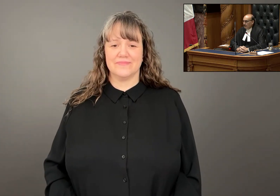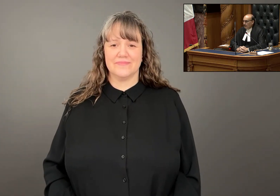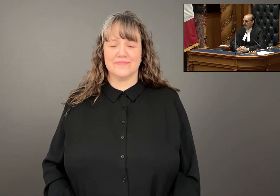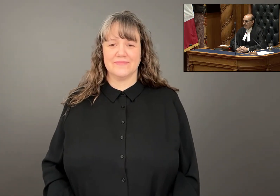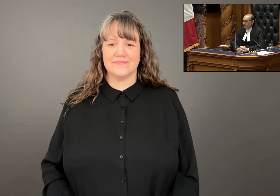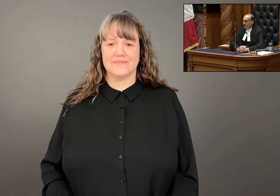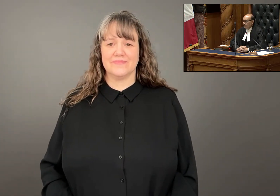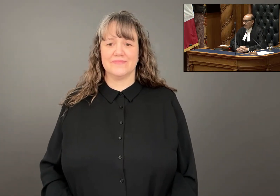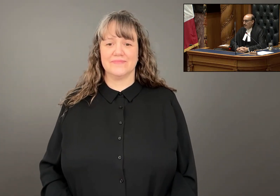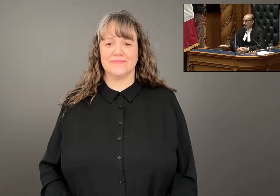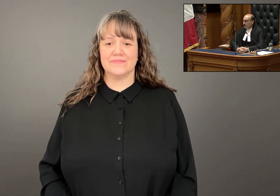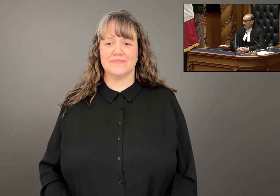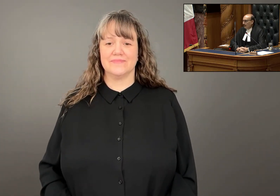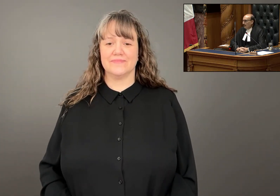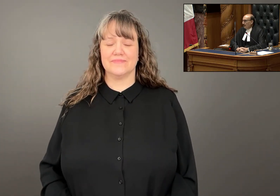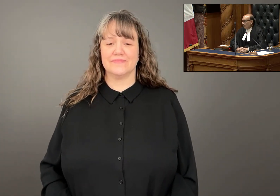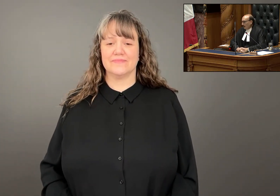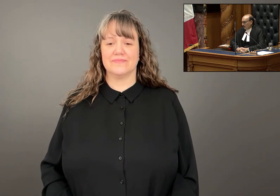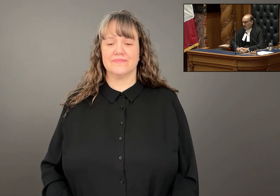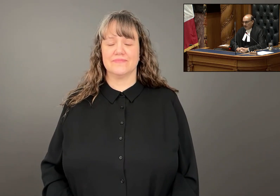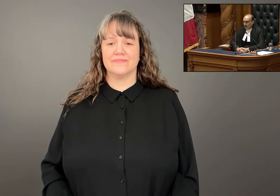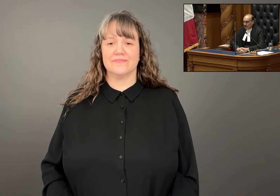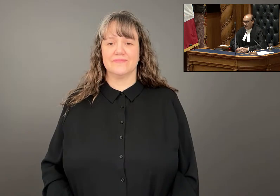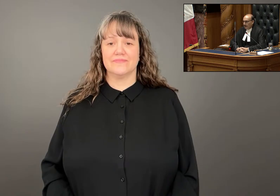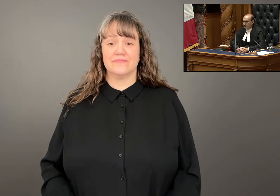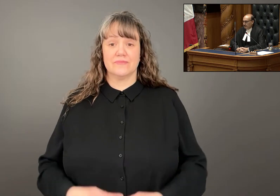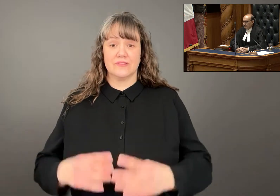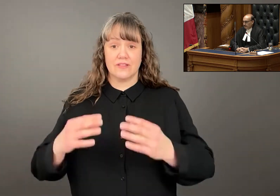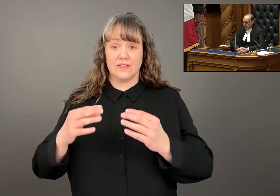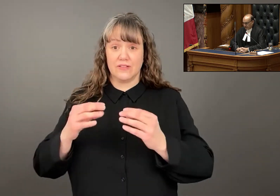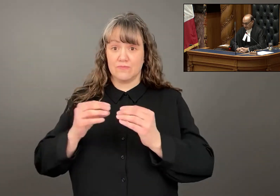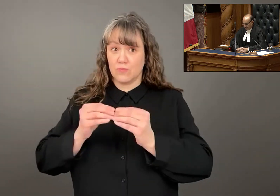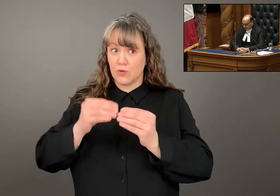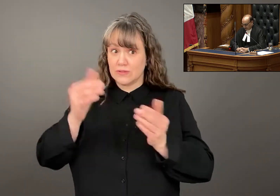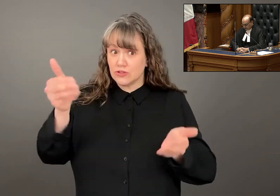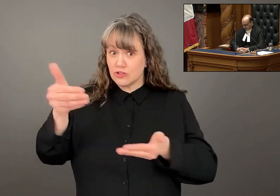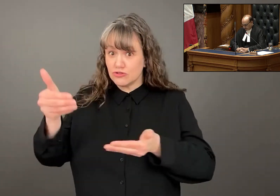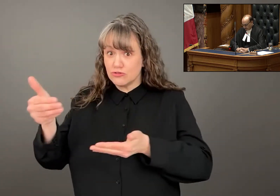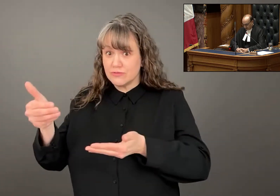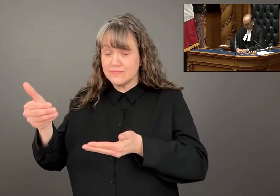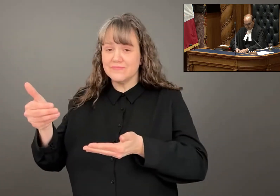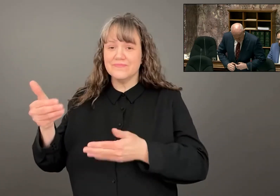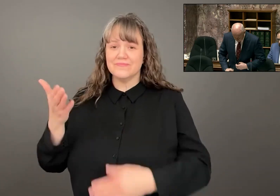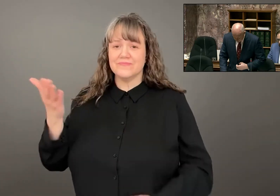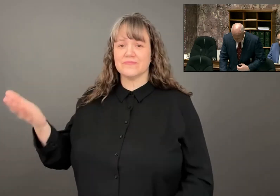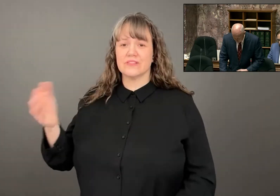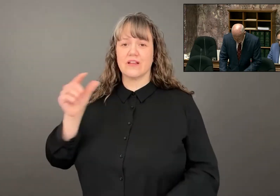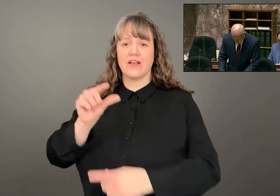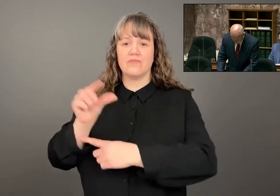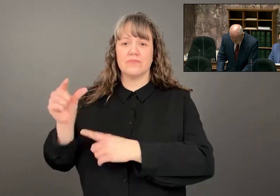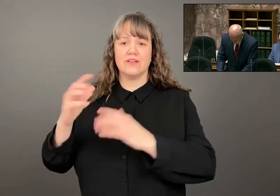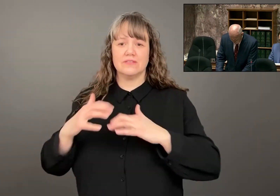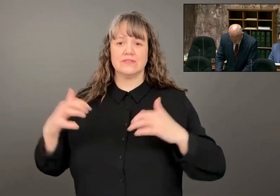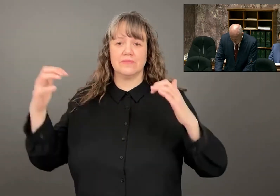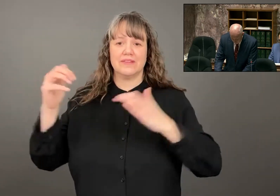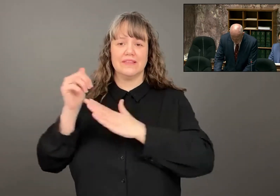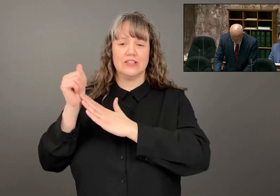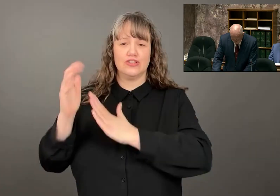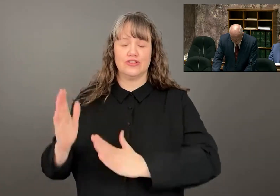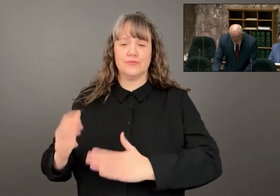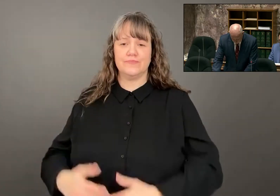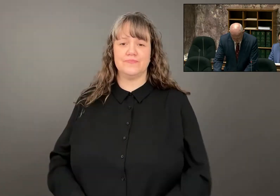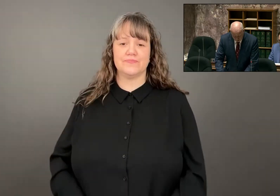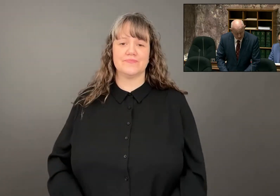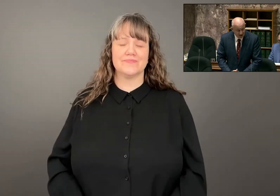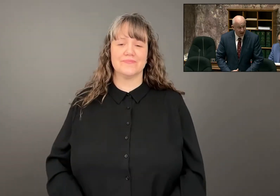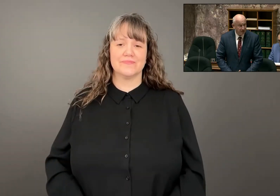Other introductions? Government House Leader. Thank you, Honourable Speaker. In the gallery today is a very good friend of mine. I've